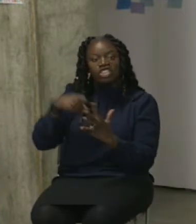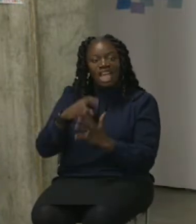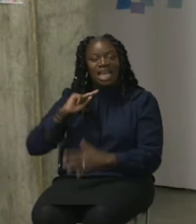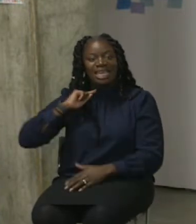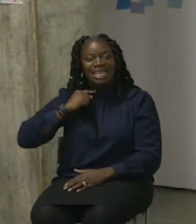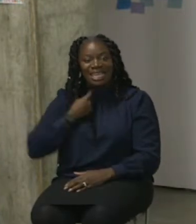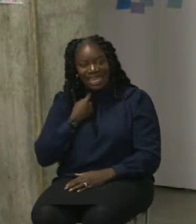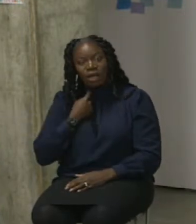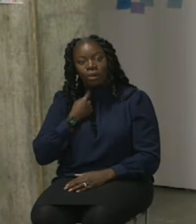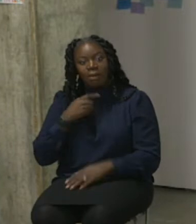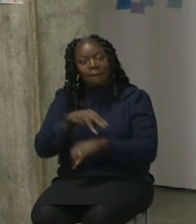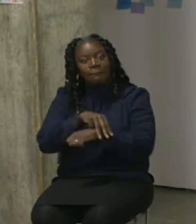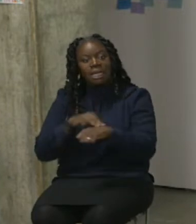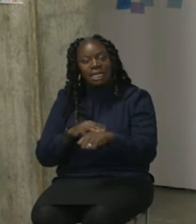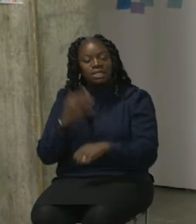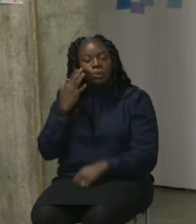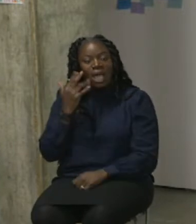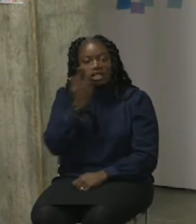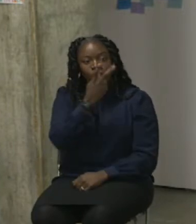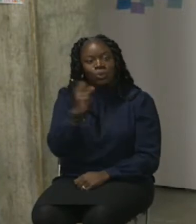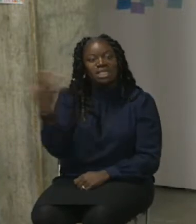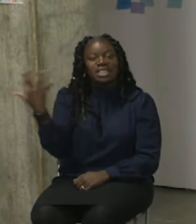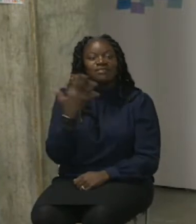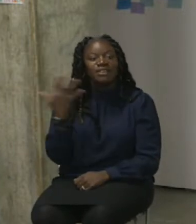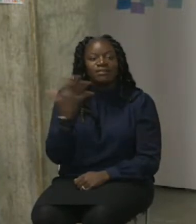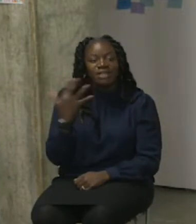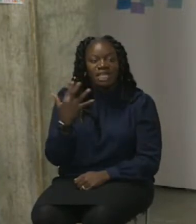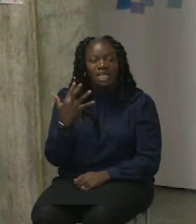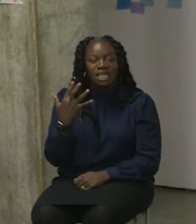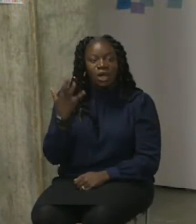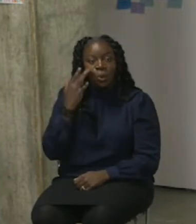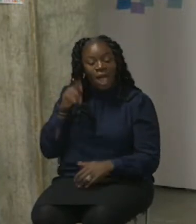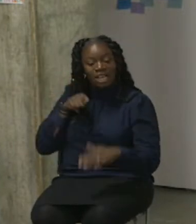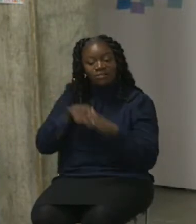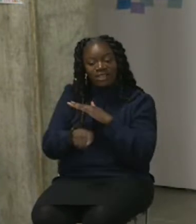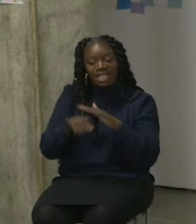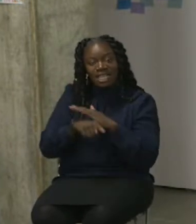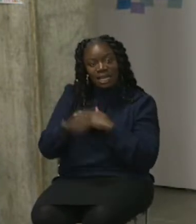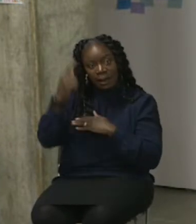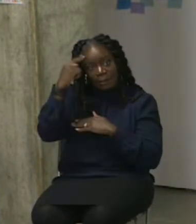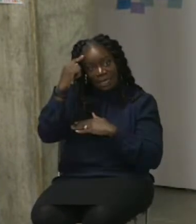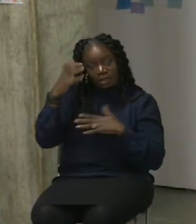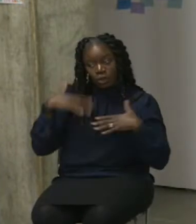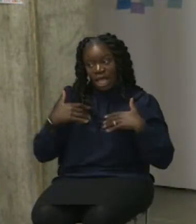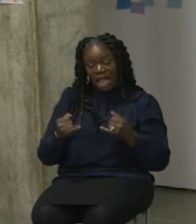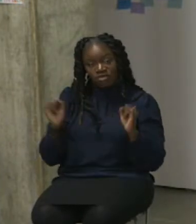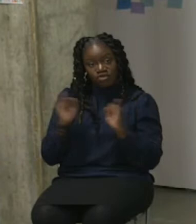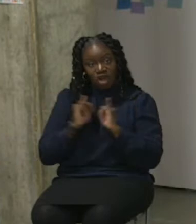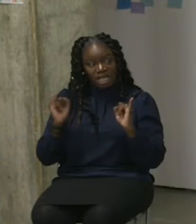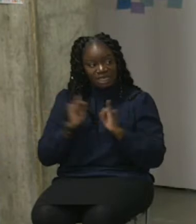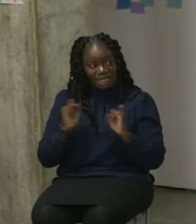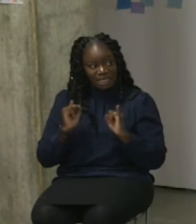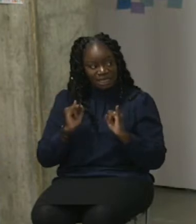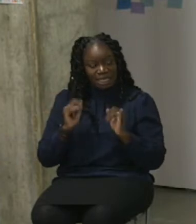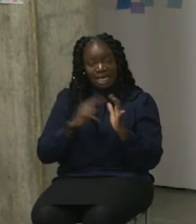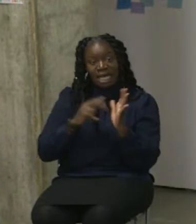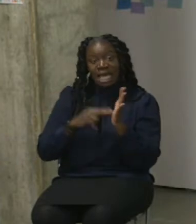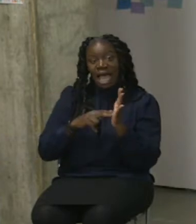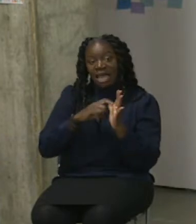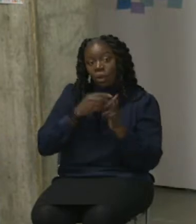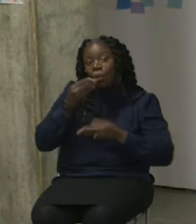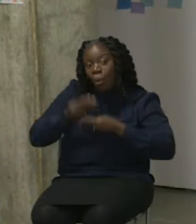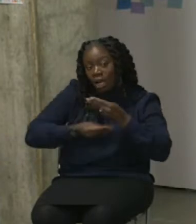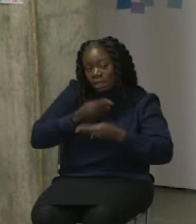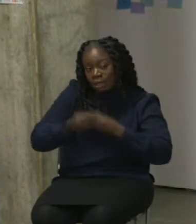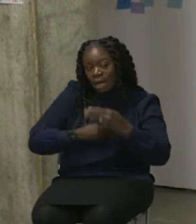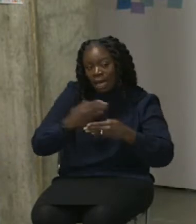by police in 2015 while suffering a mental health crisis, and Anna will talk to